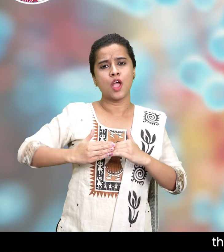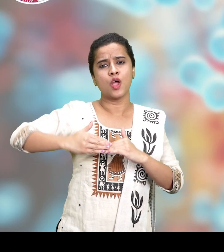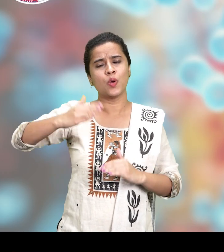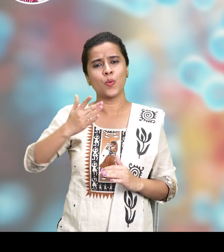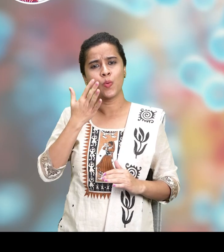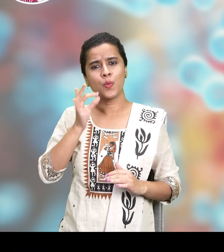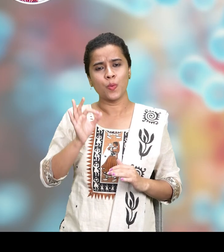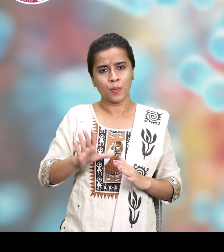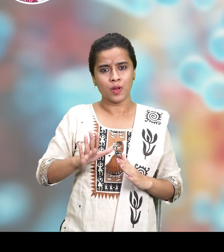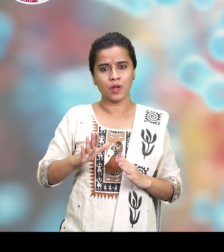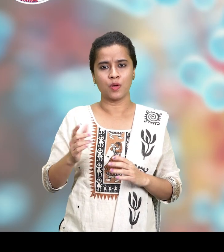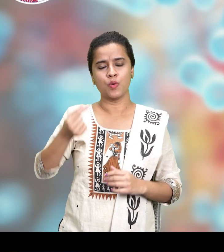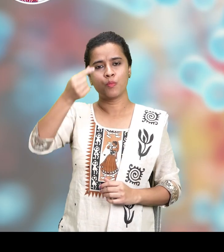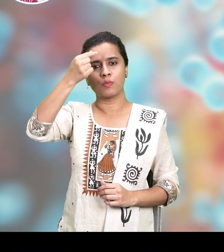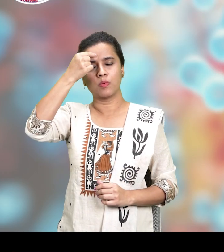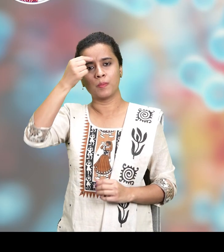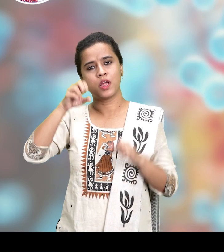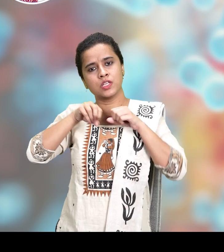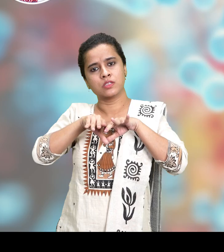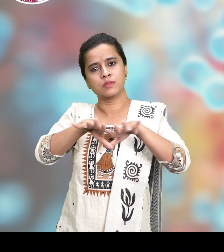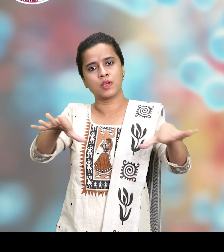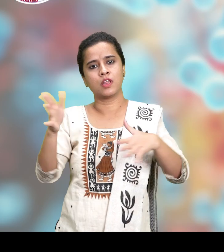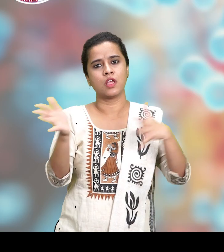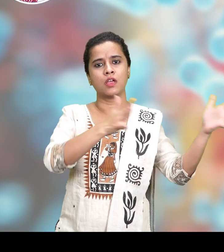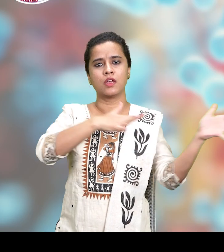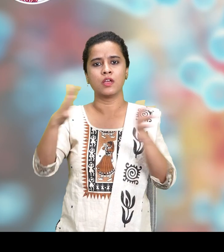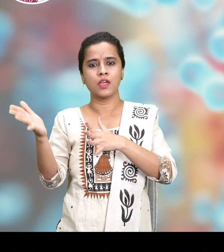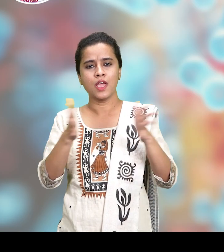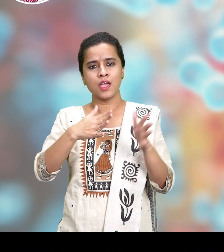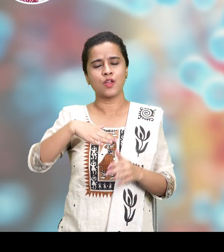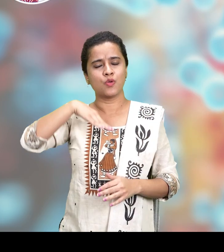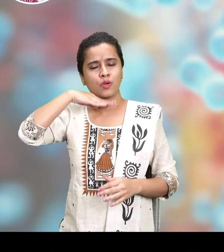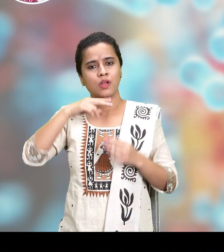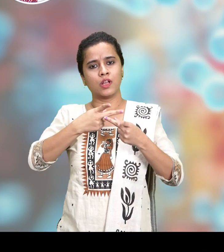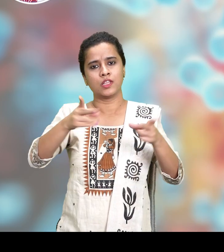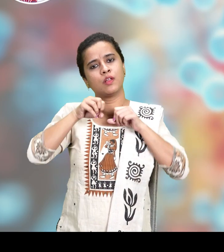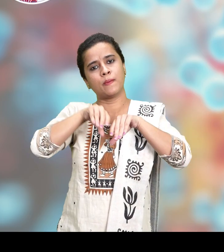factor in the spread of airborne diseases.